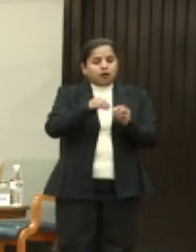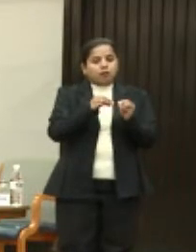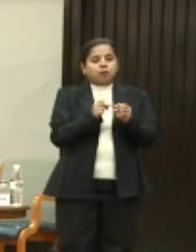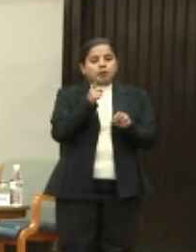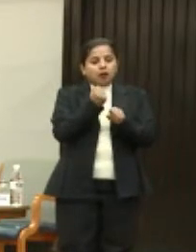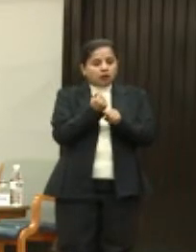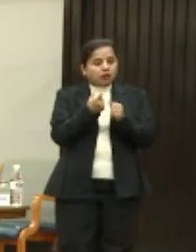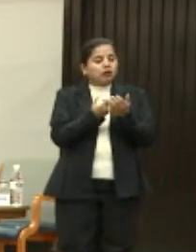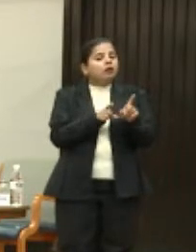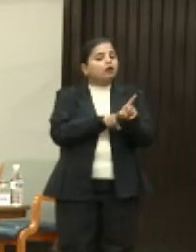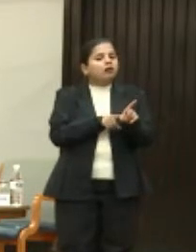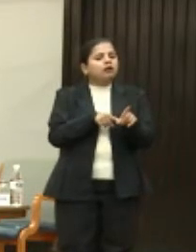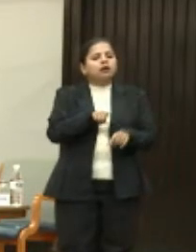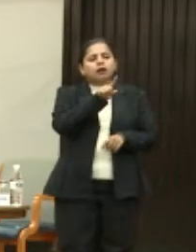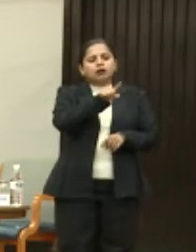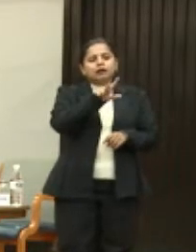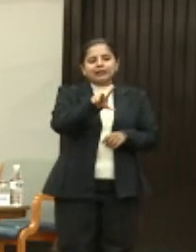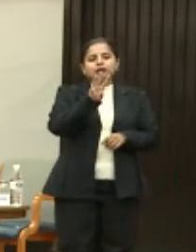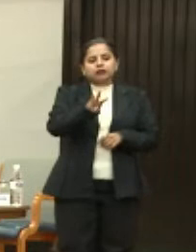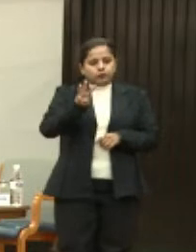of